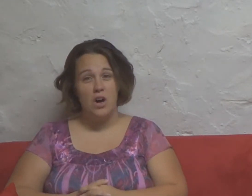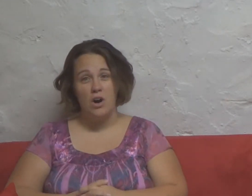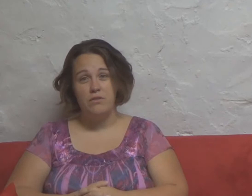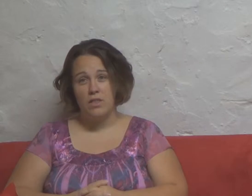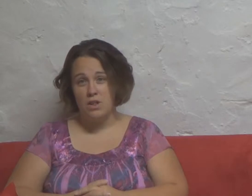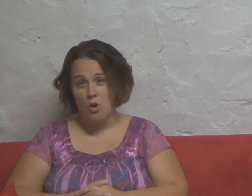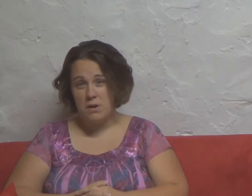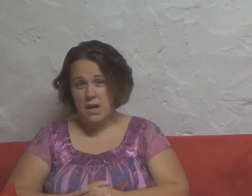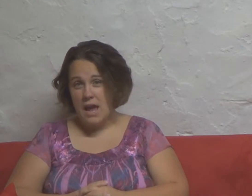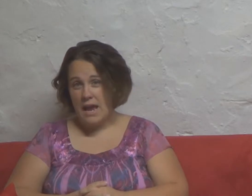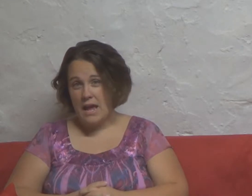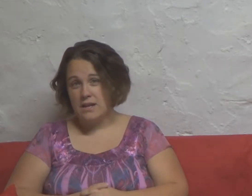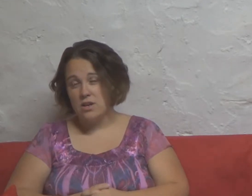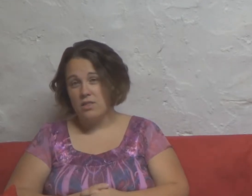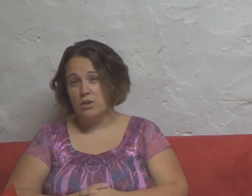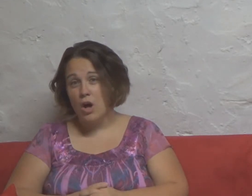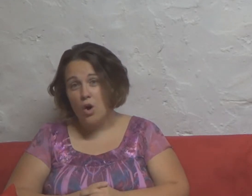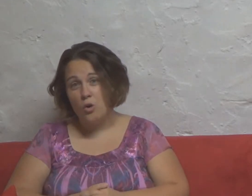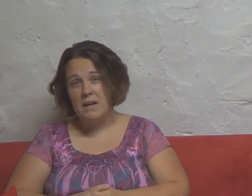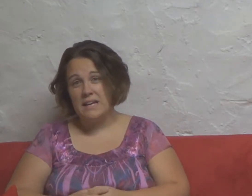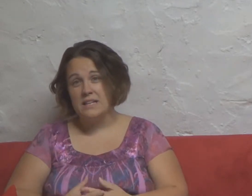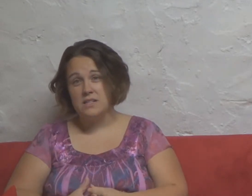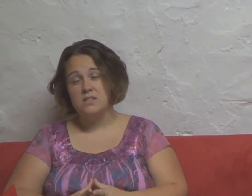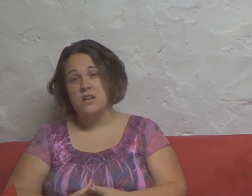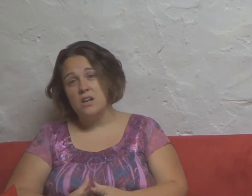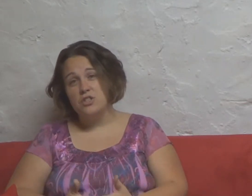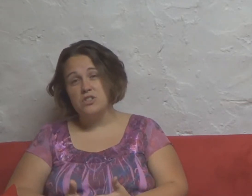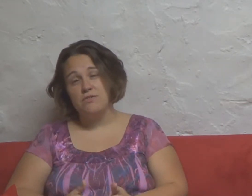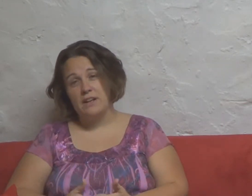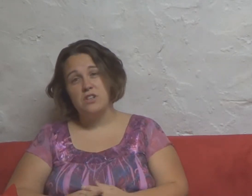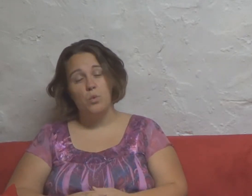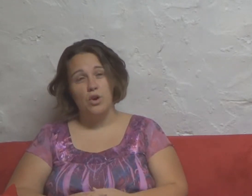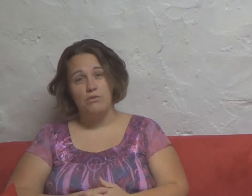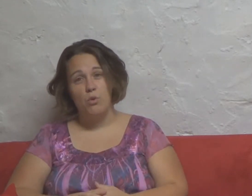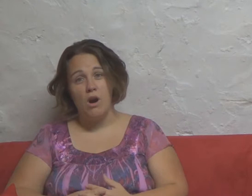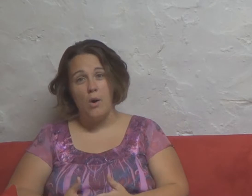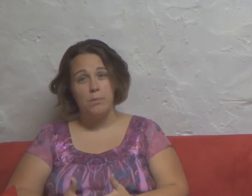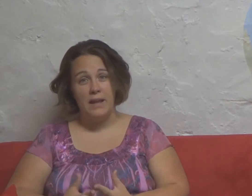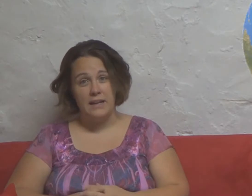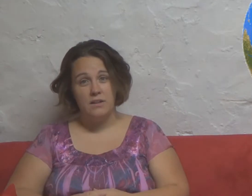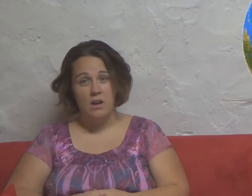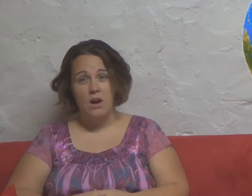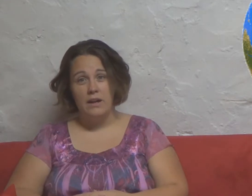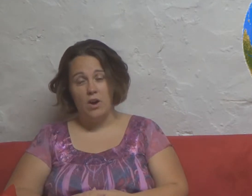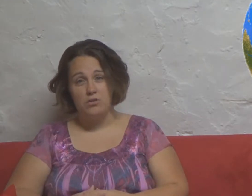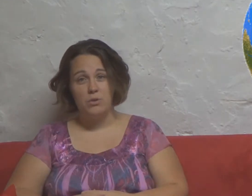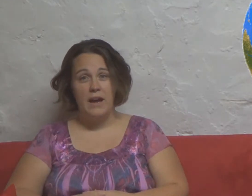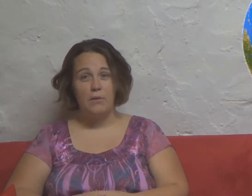of the globe. And the globe is just a fancy word for our planet. It also can